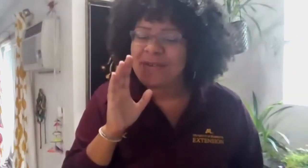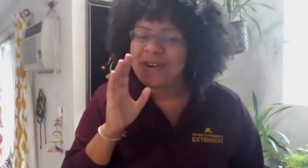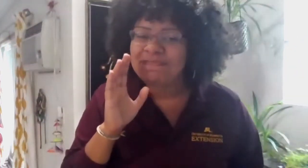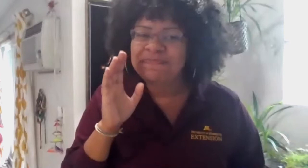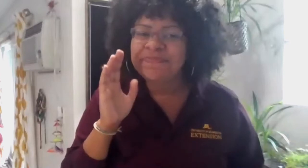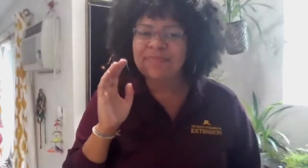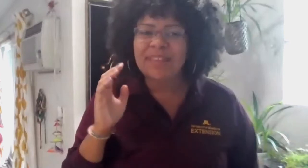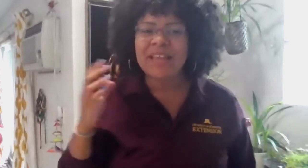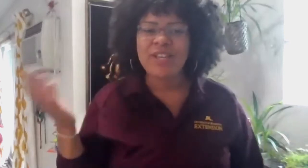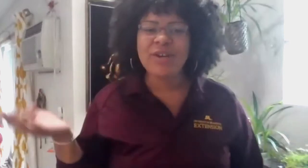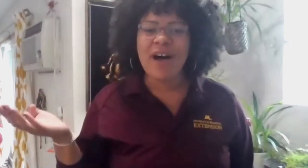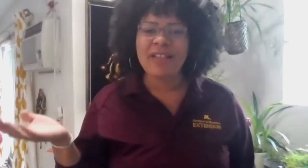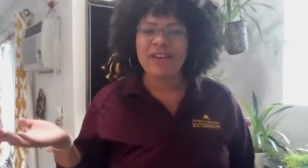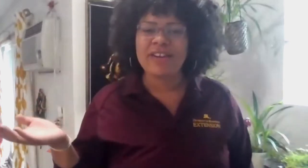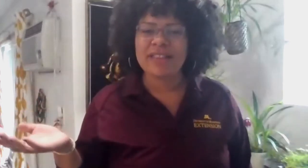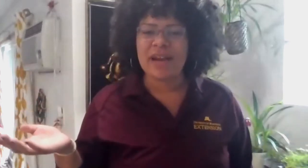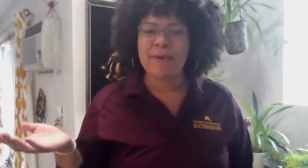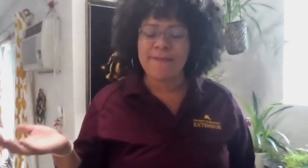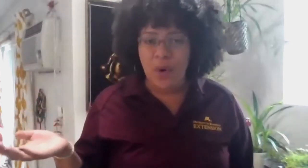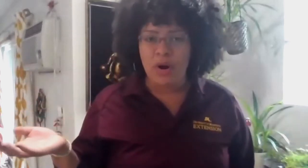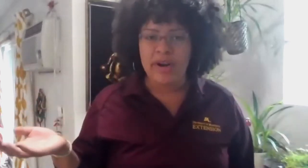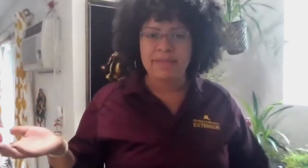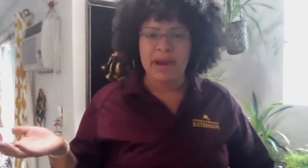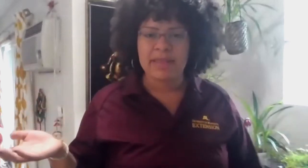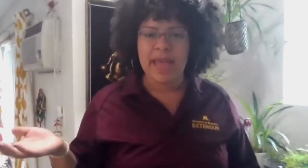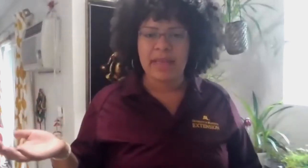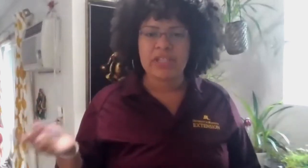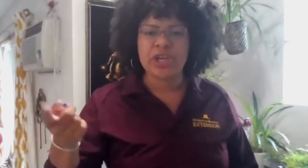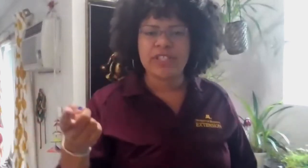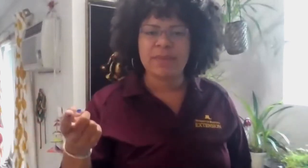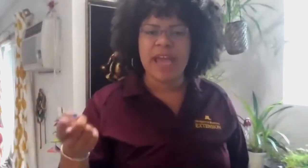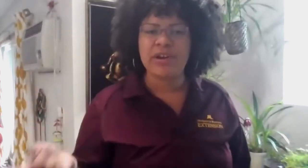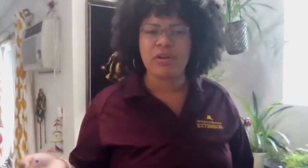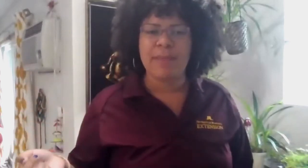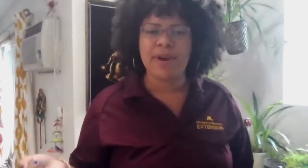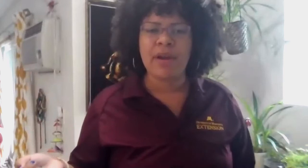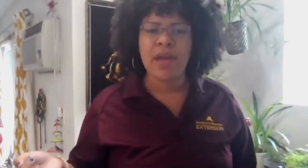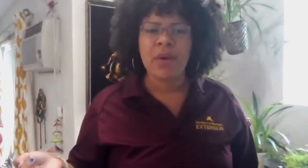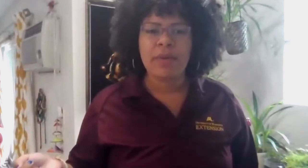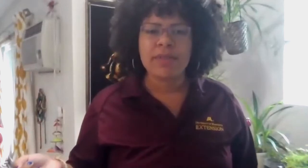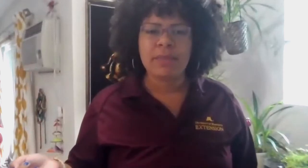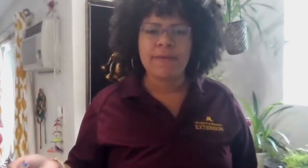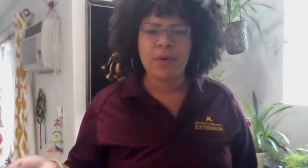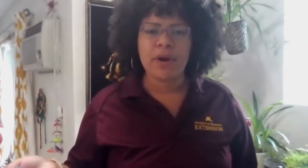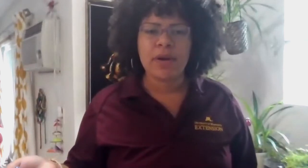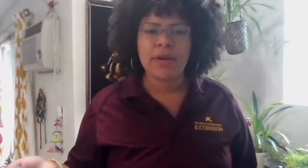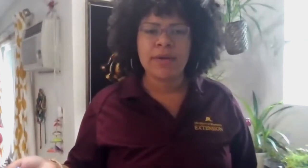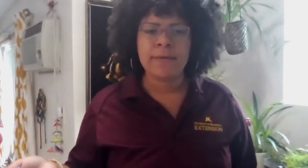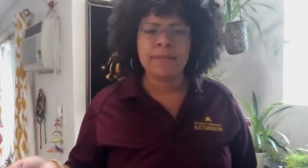cool. You all learned the number 4 in American Sign Language. Show it to me. I know you remember. What was the number 4?